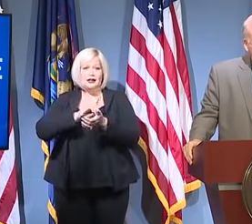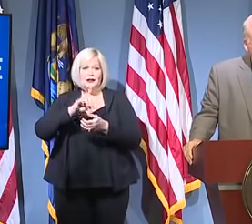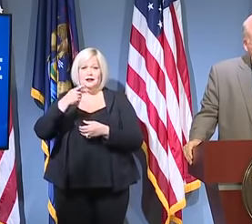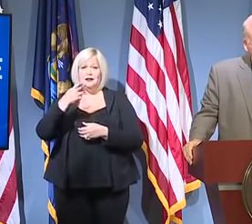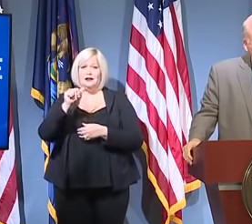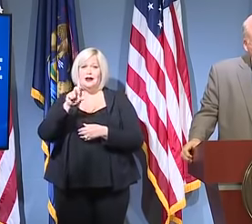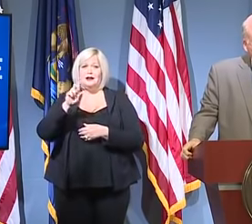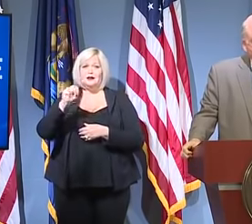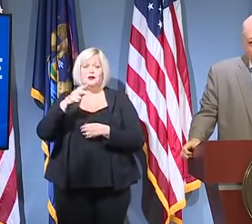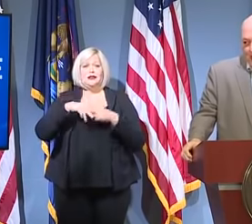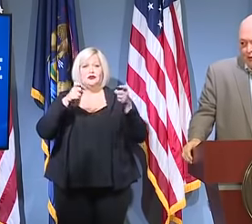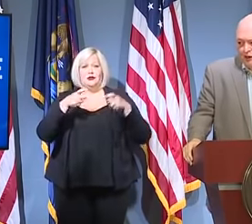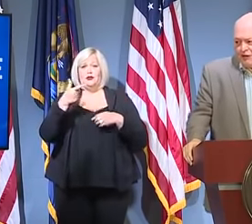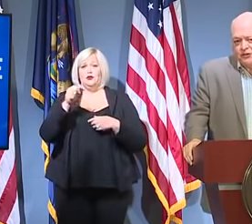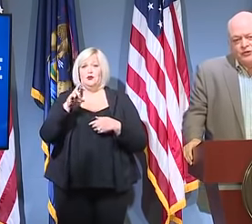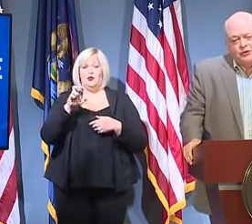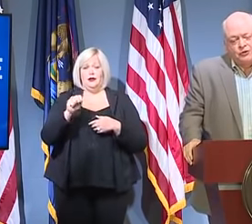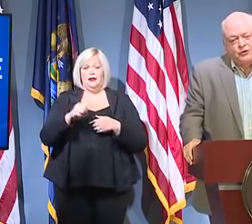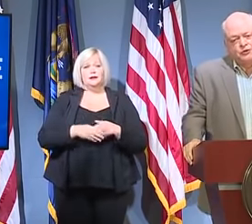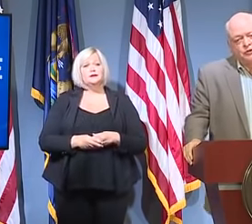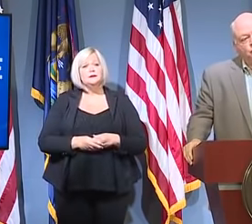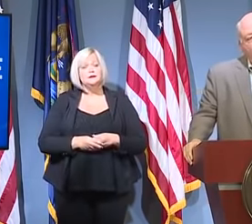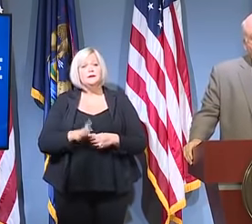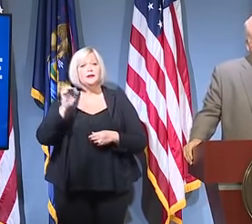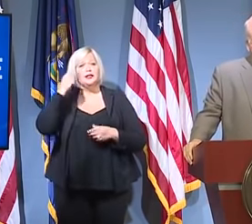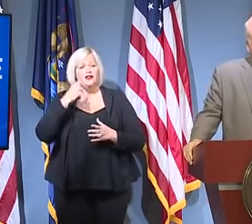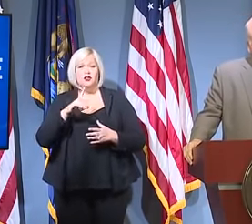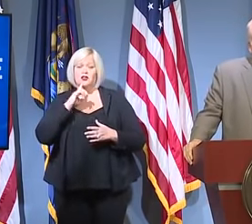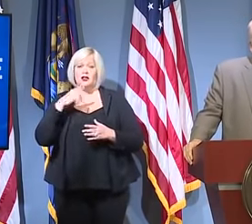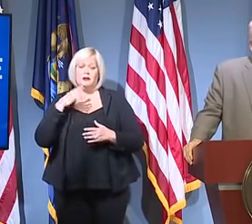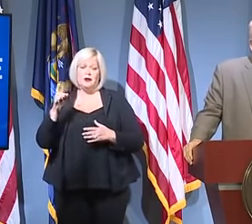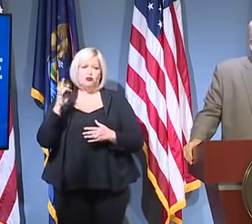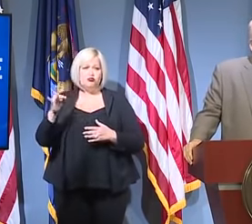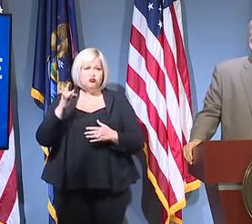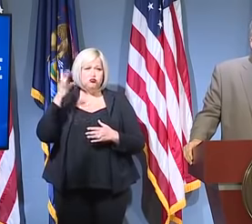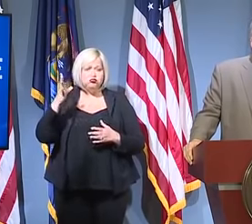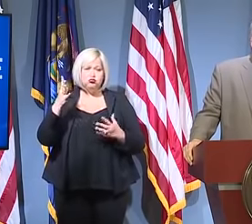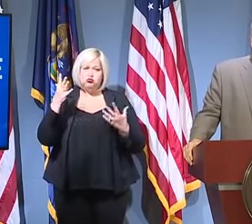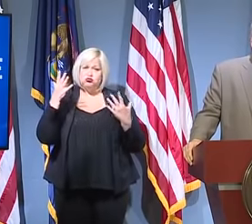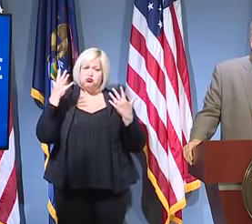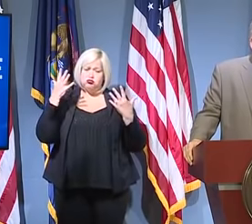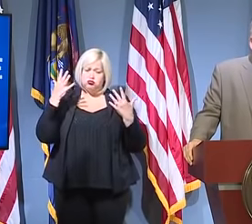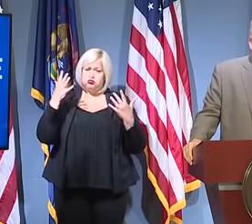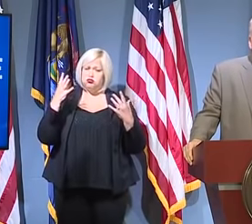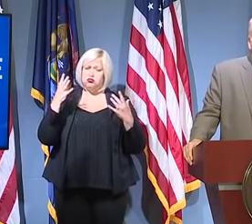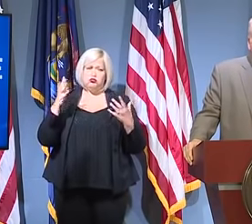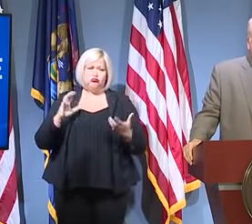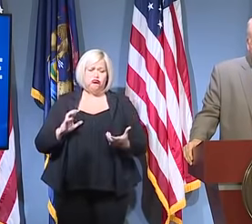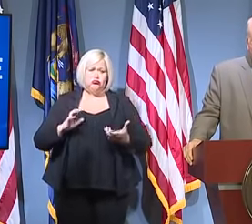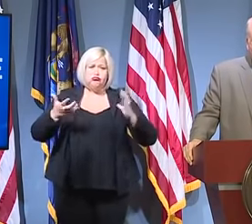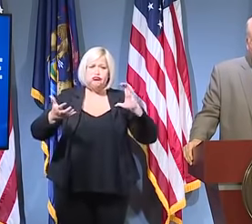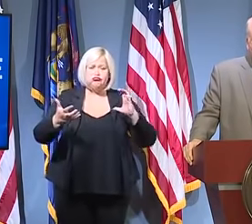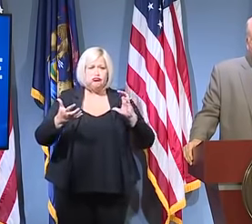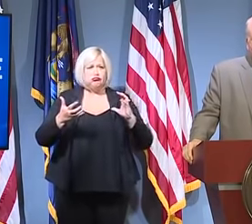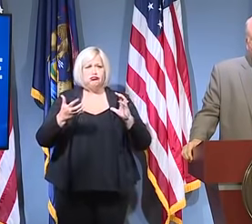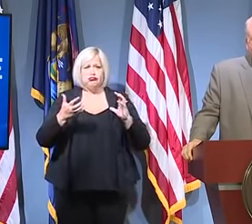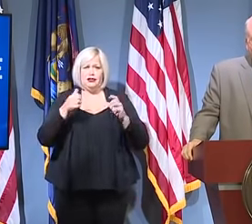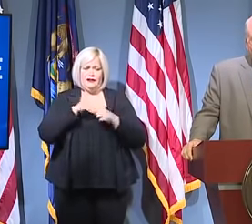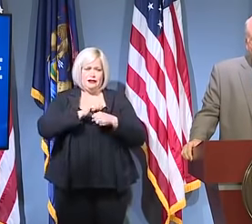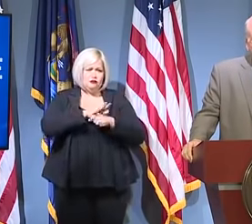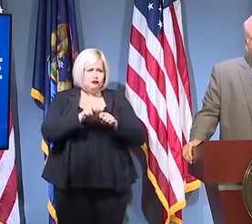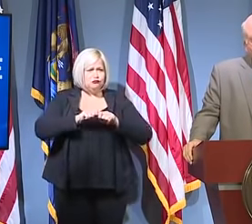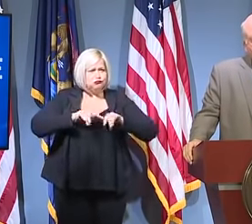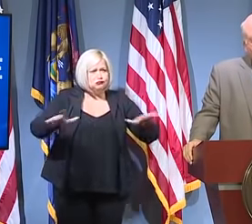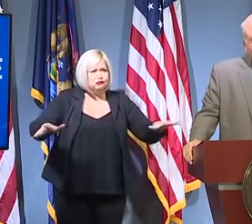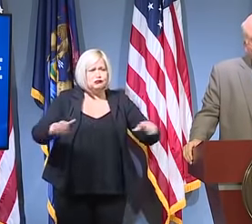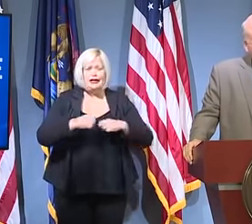Gordon. The Governor made reference to the tragedy of this pandemic crisis and the heroes that emerged.